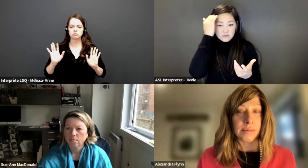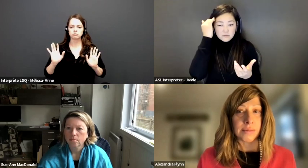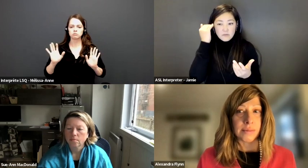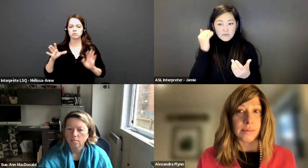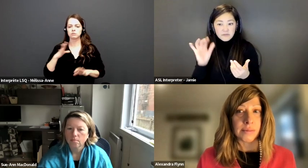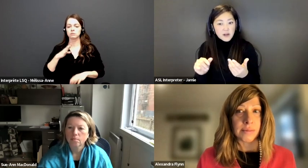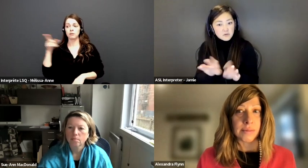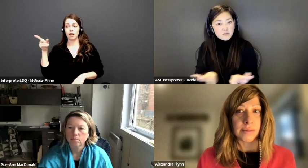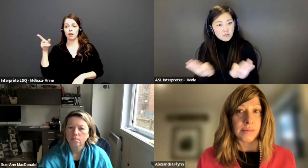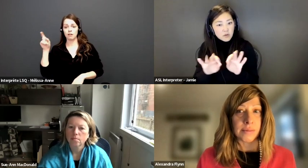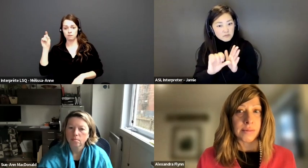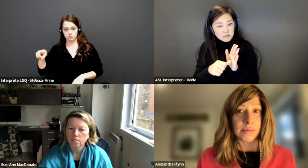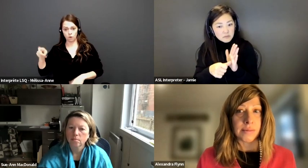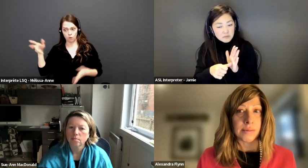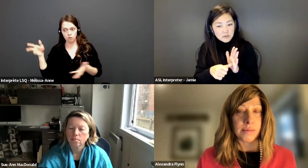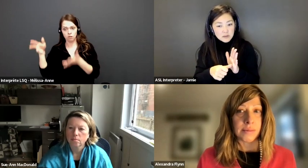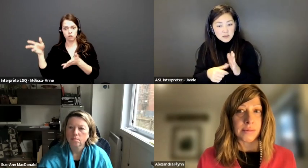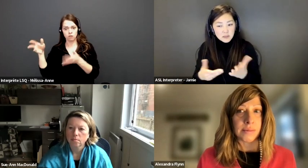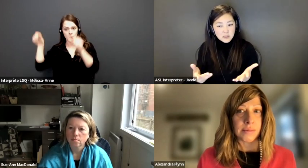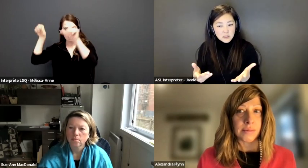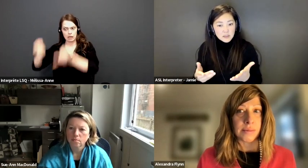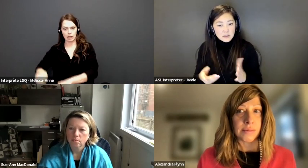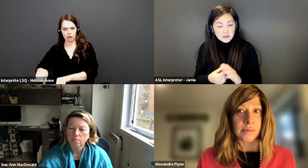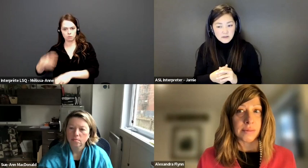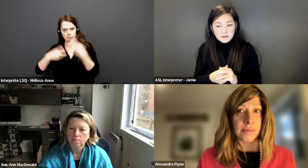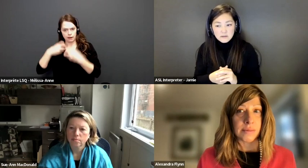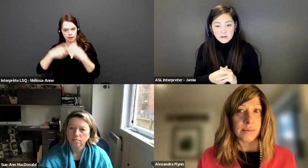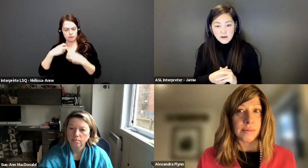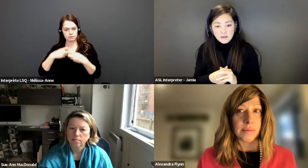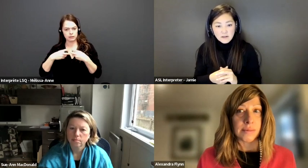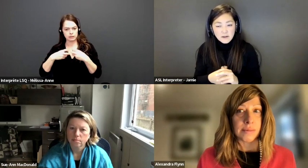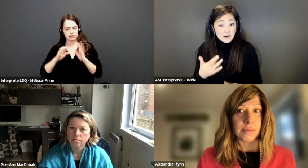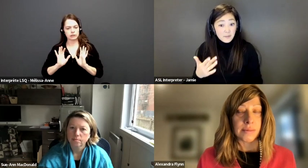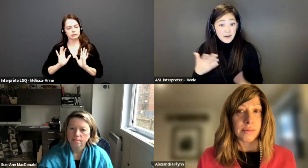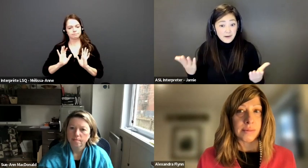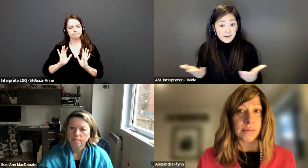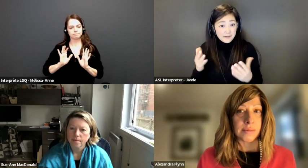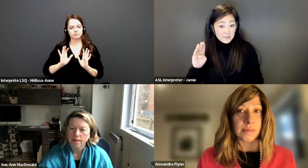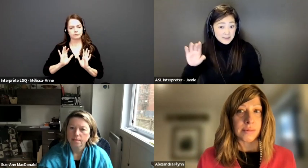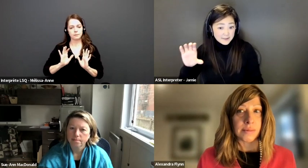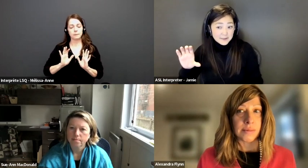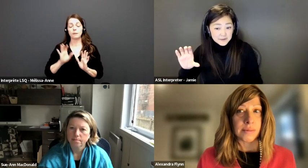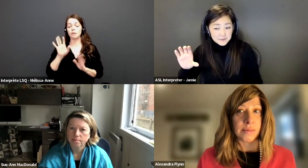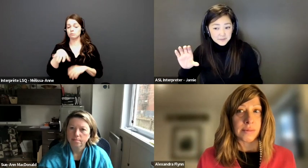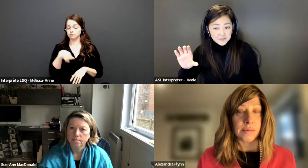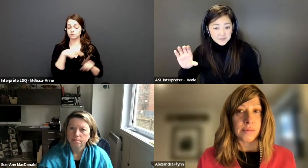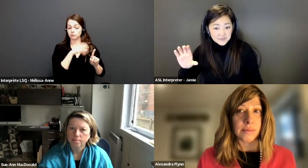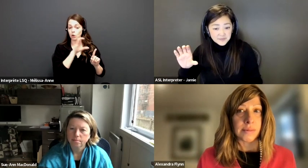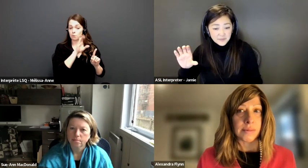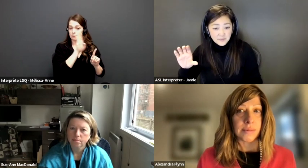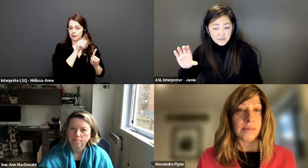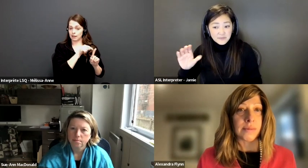that's really important. There tends to be a knee-jerk reaction, particularly in BC, because of housing being